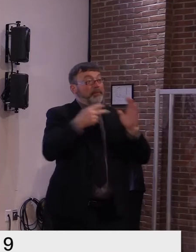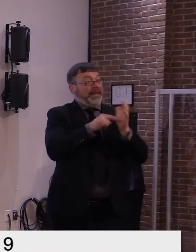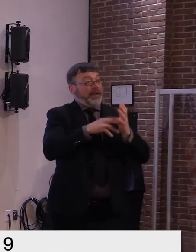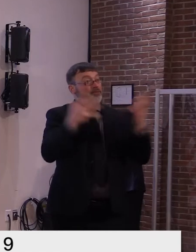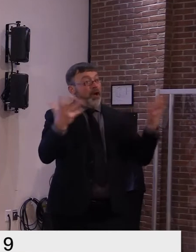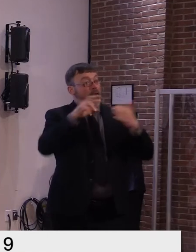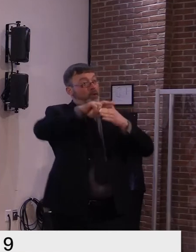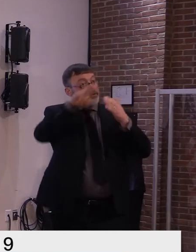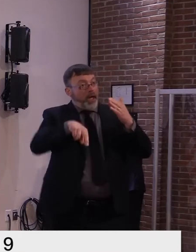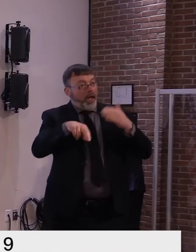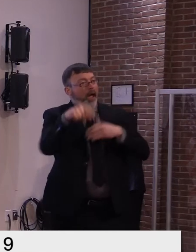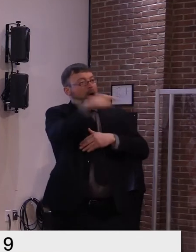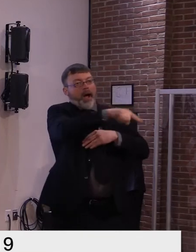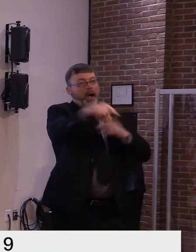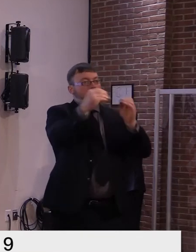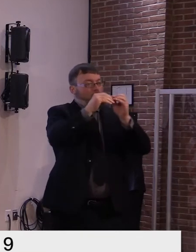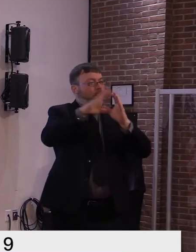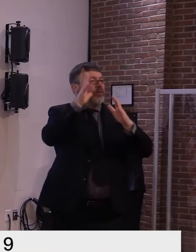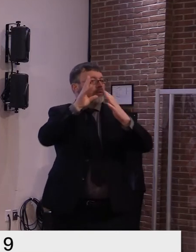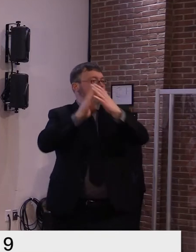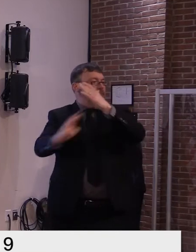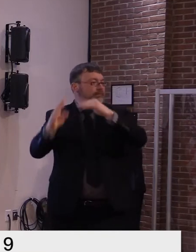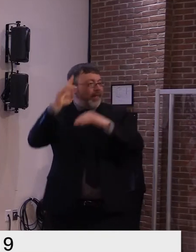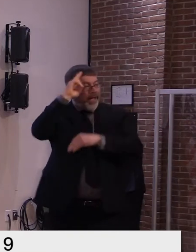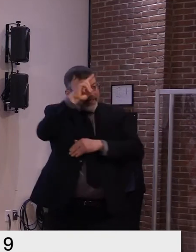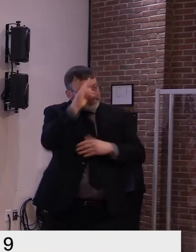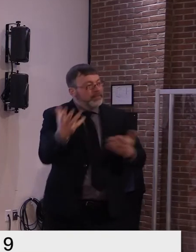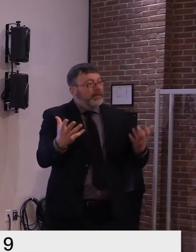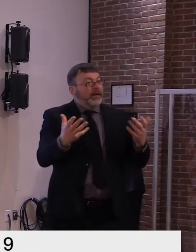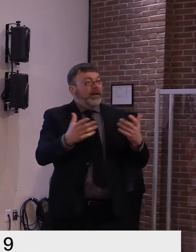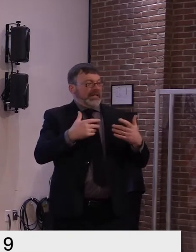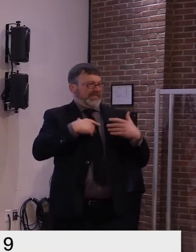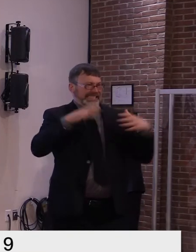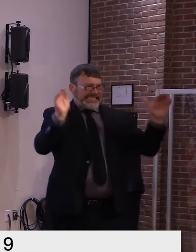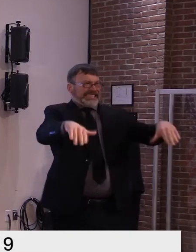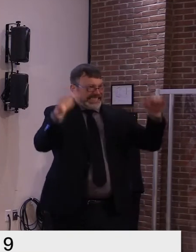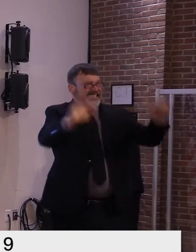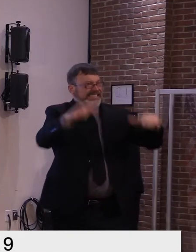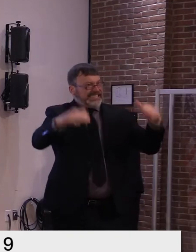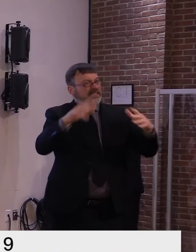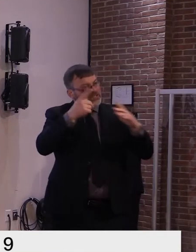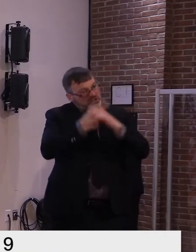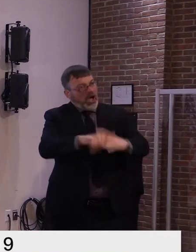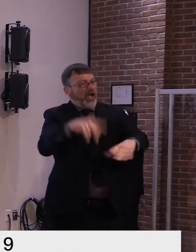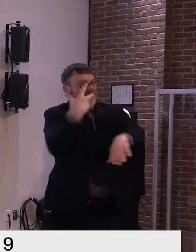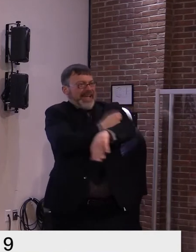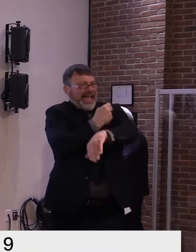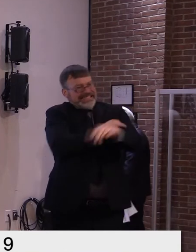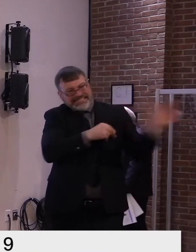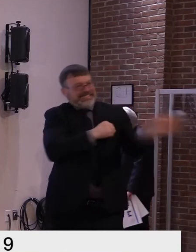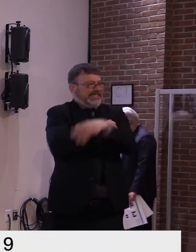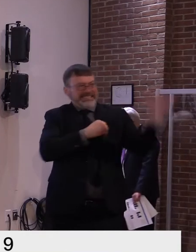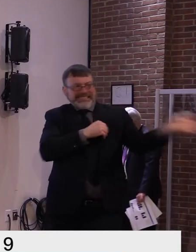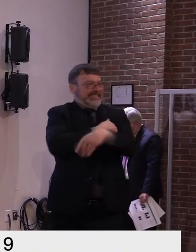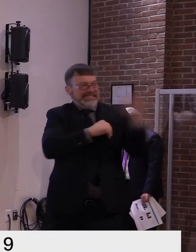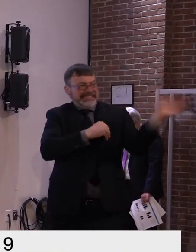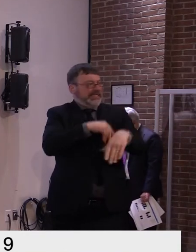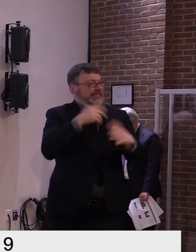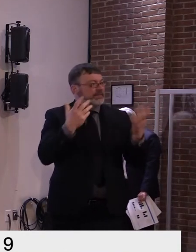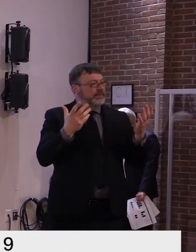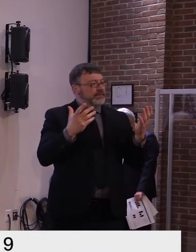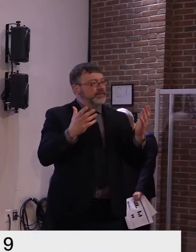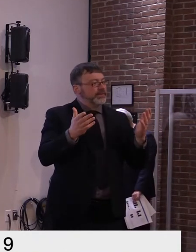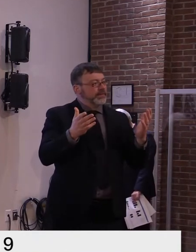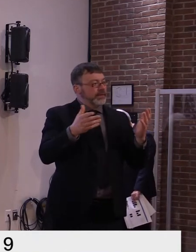be vaccinated. But it won't necessarily mean you will get sicker with this variant than with the virus we've been living with